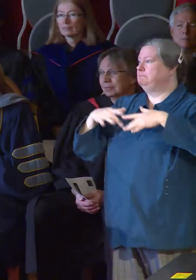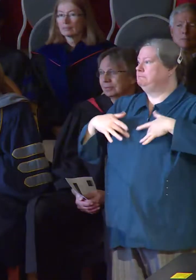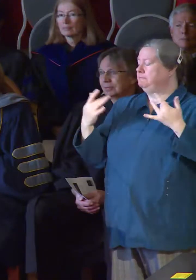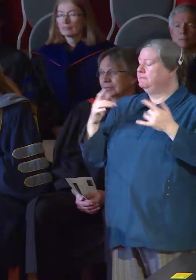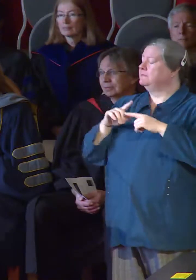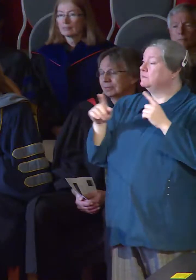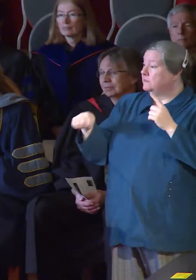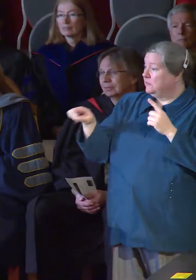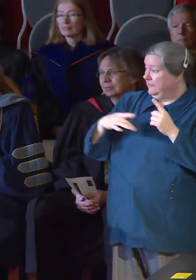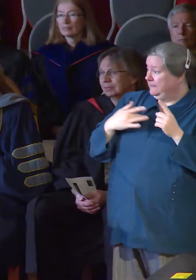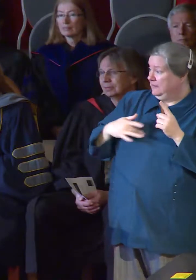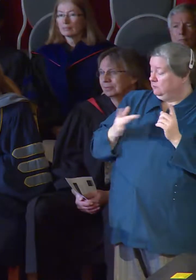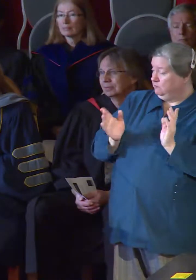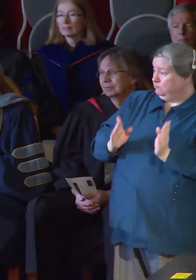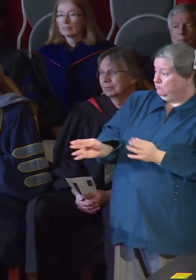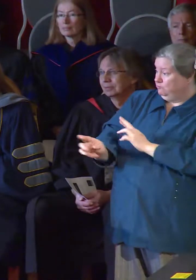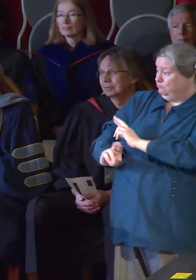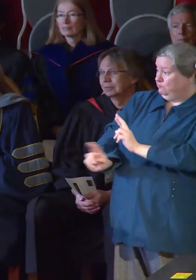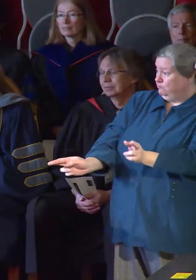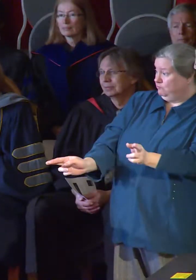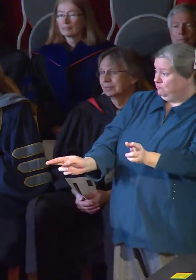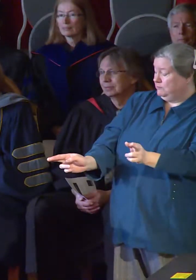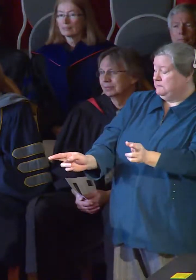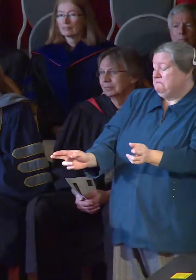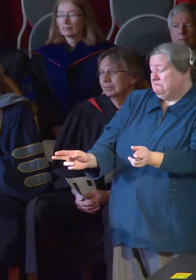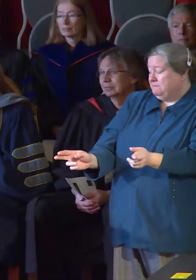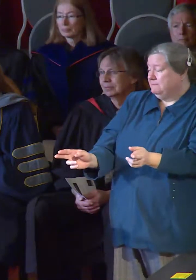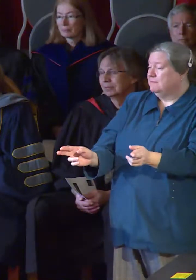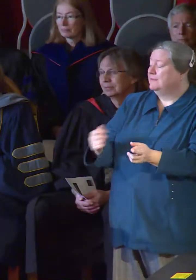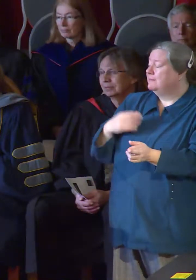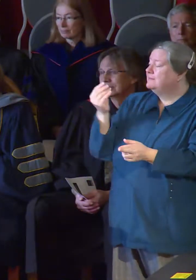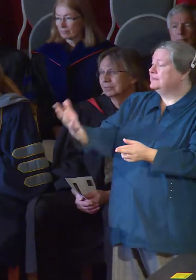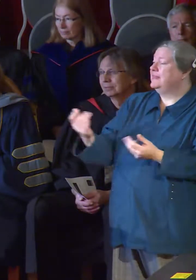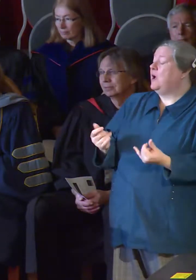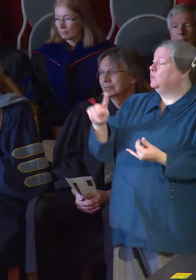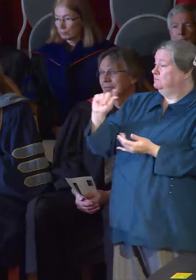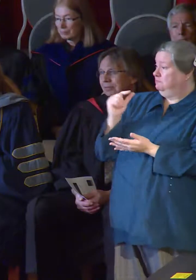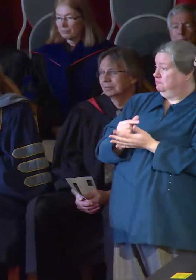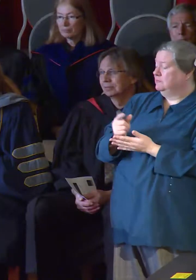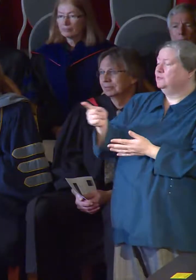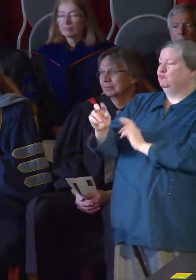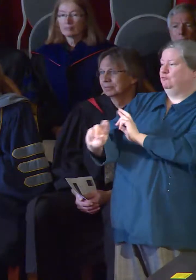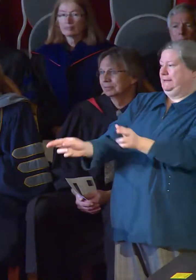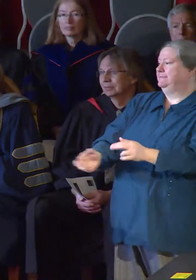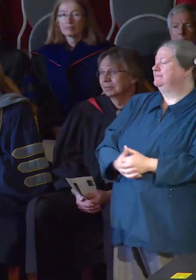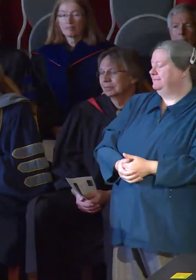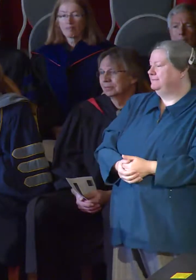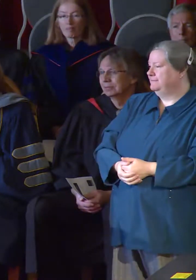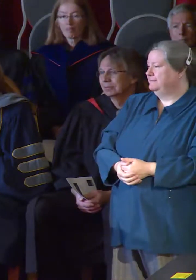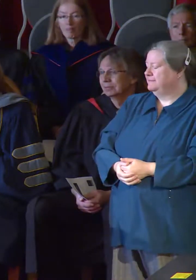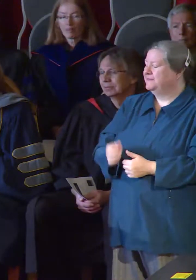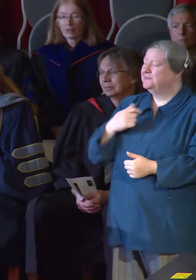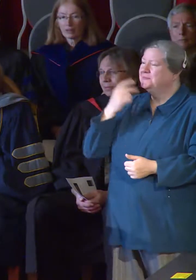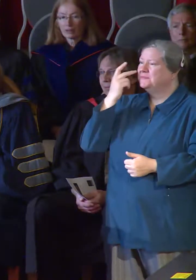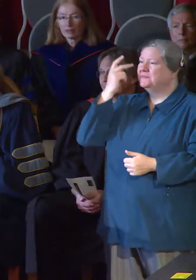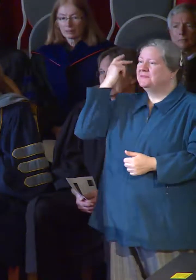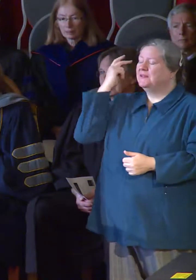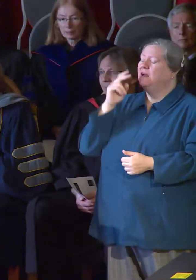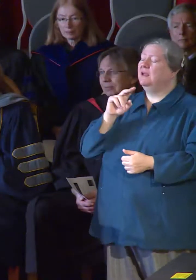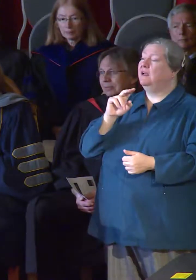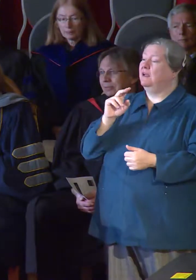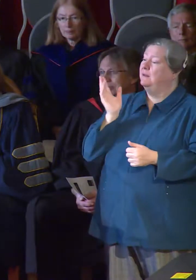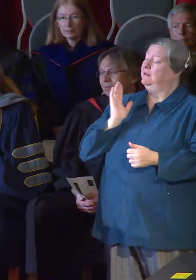adequately prepared for it, and what I'm saying is that you are. I'm reminded of part of something that Nelson